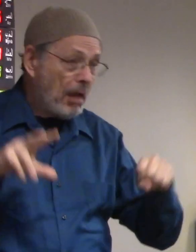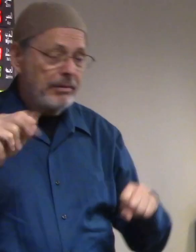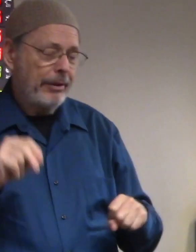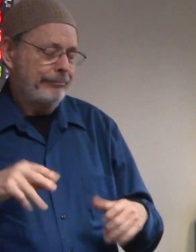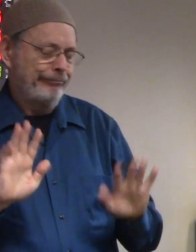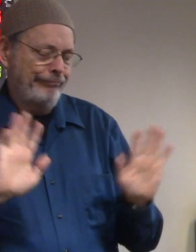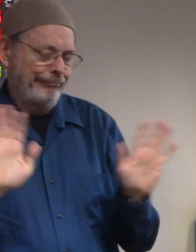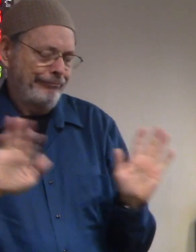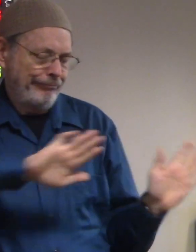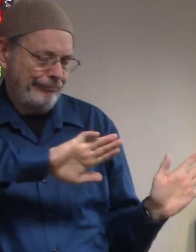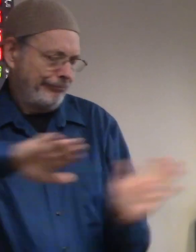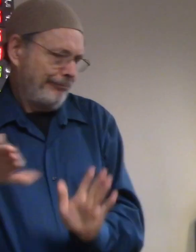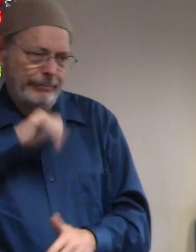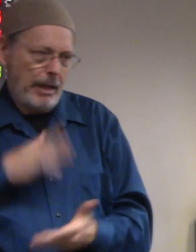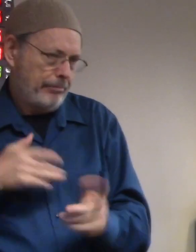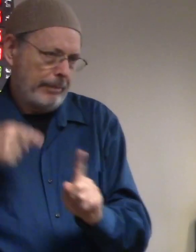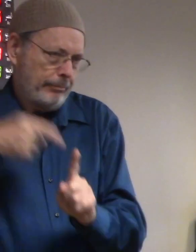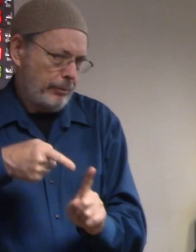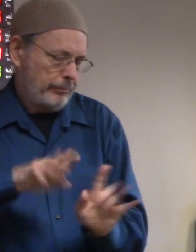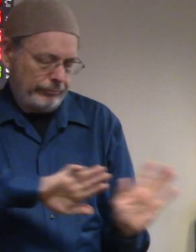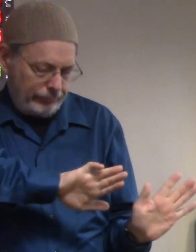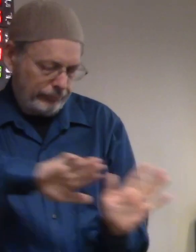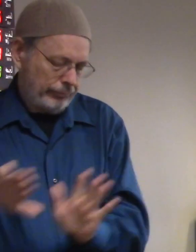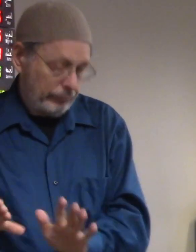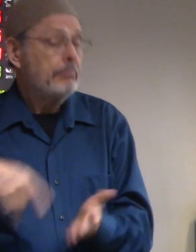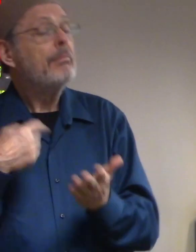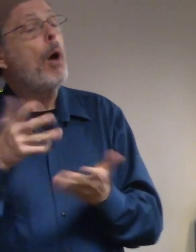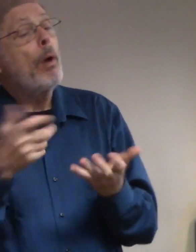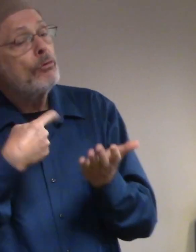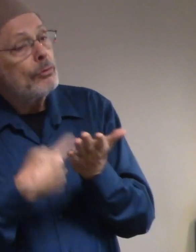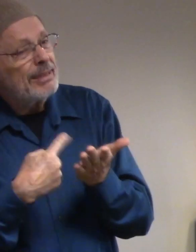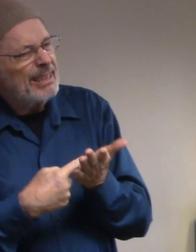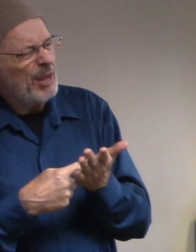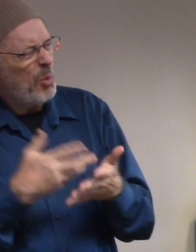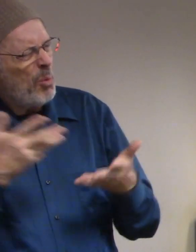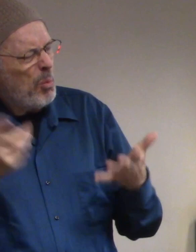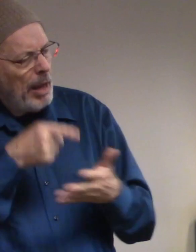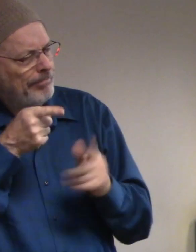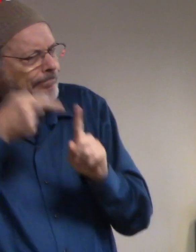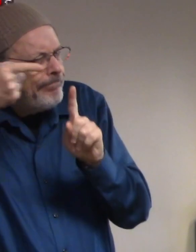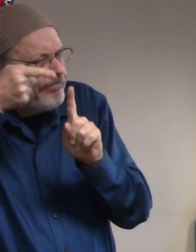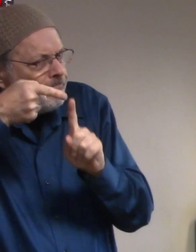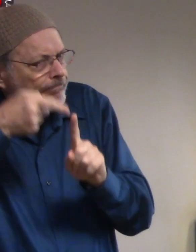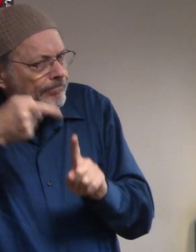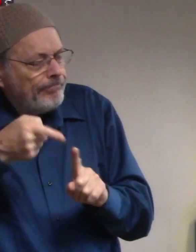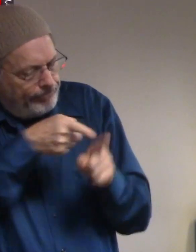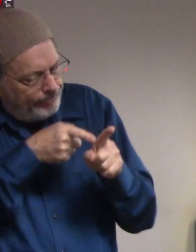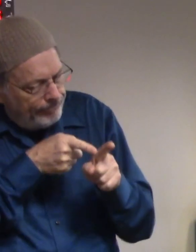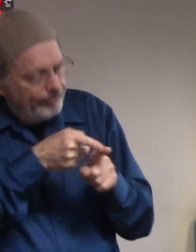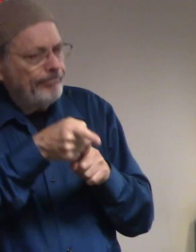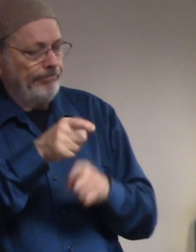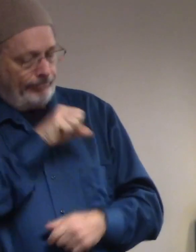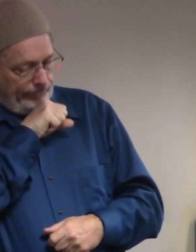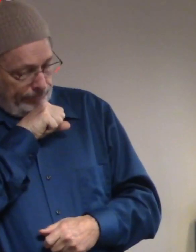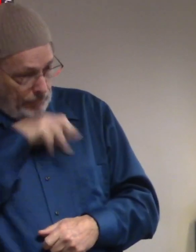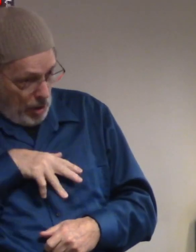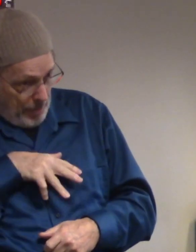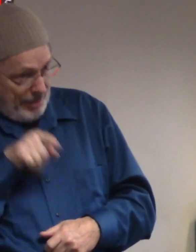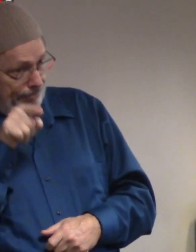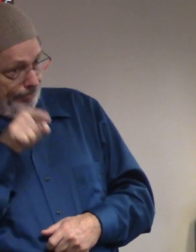want to discuss is the khasa'is, the speciality of the Prophet sallallahu